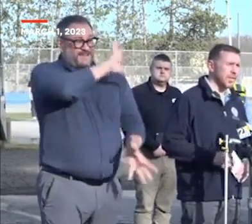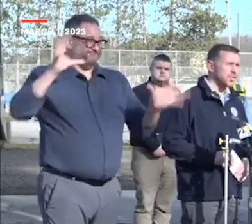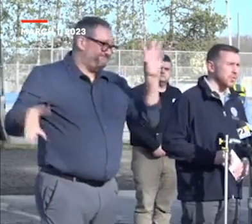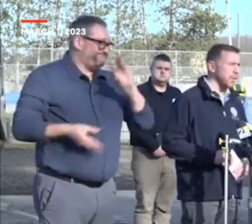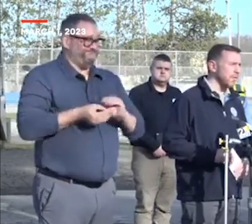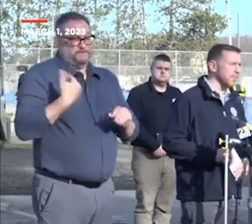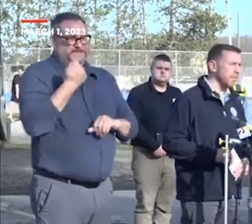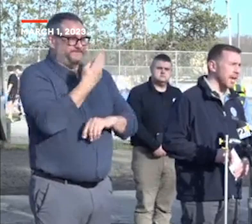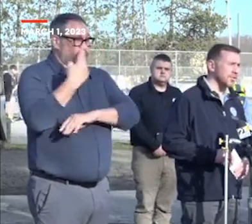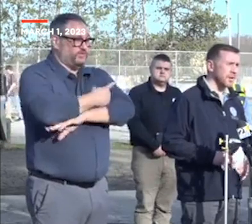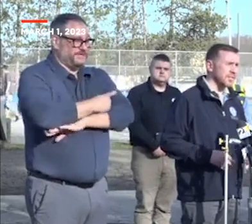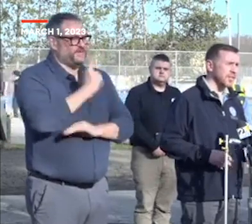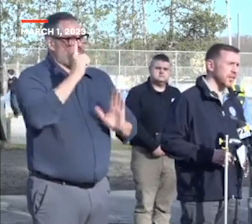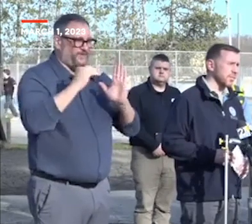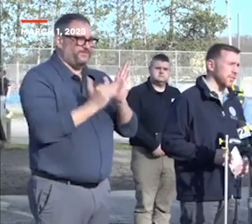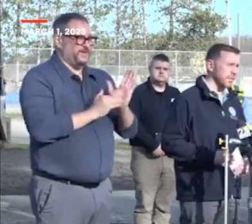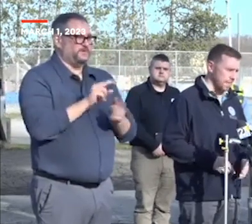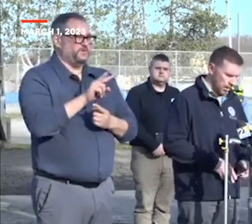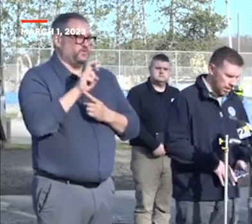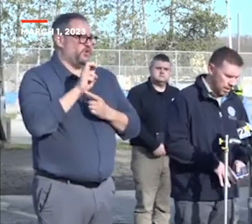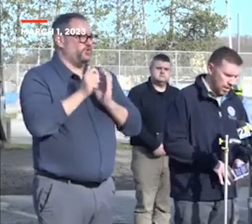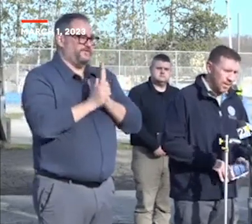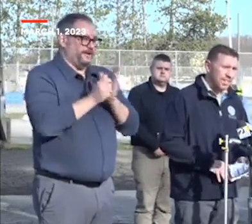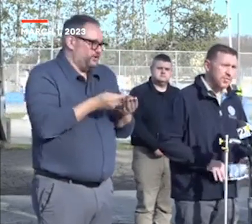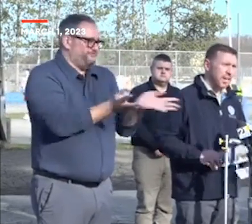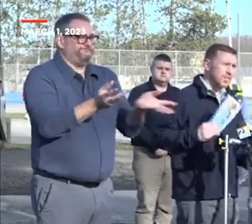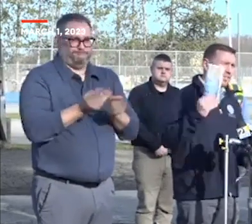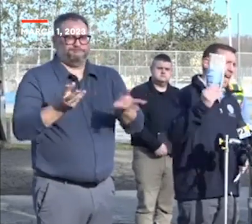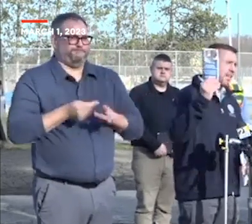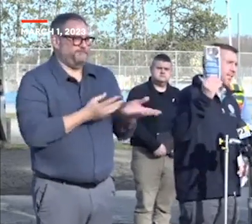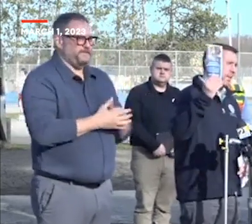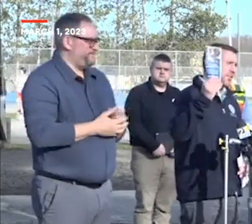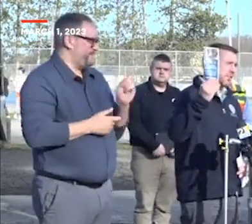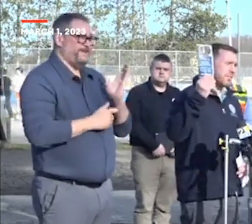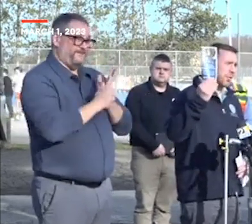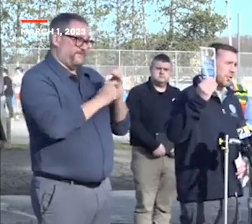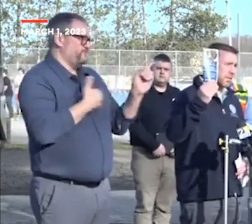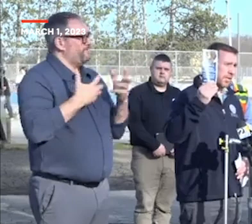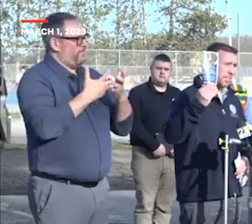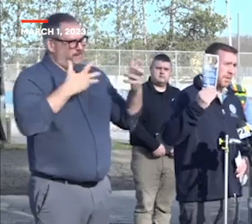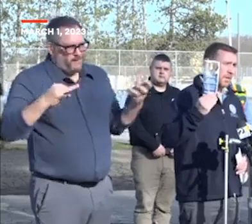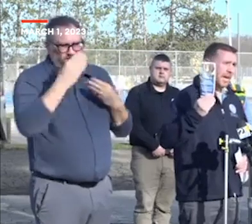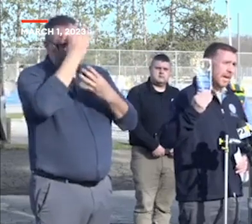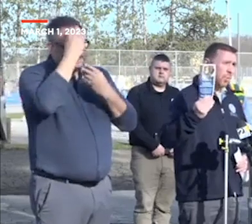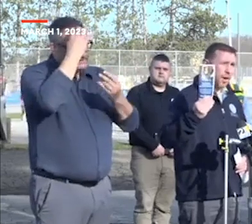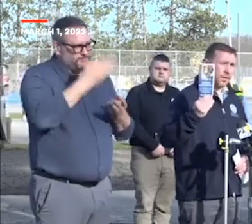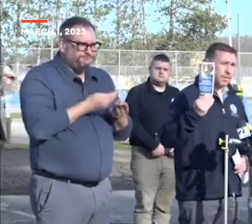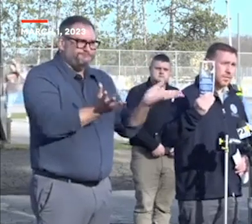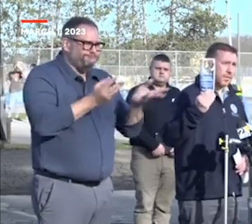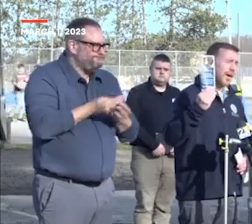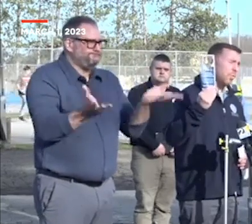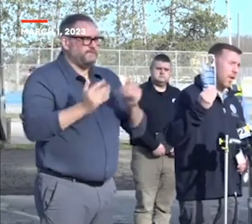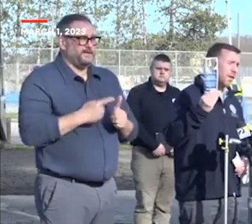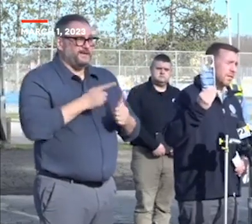few days, to 1,200 flyers throughout the entire community. These flyers have a lot of information for the community. Air, water